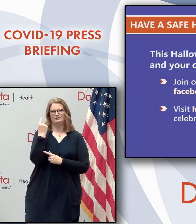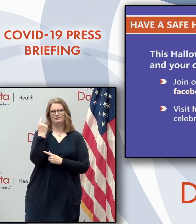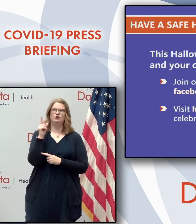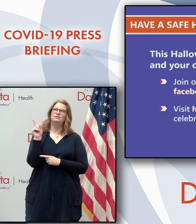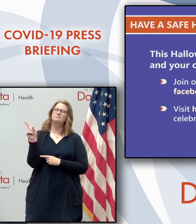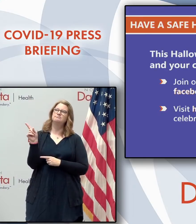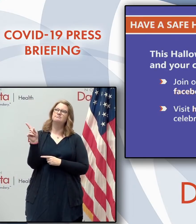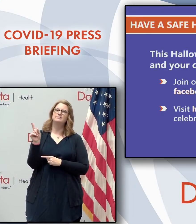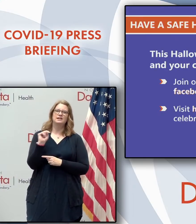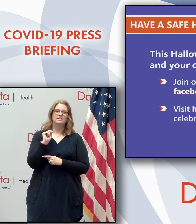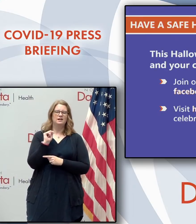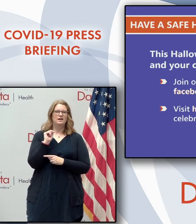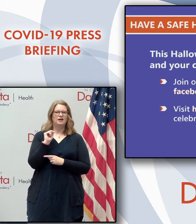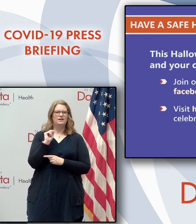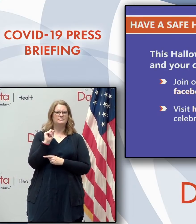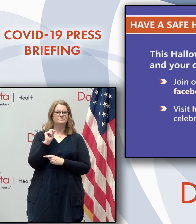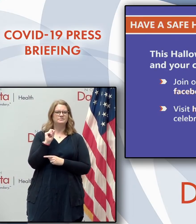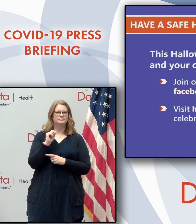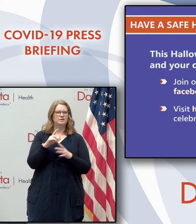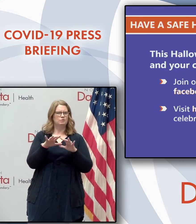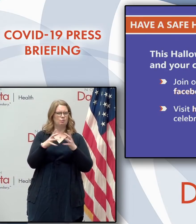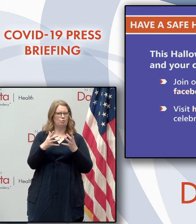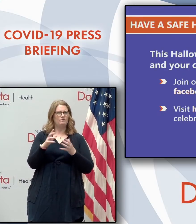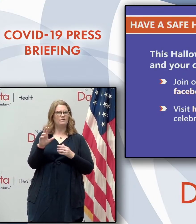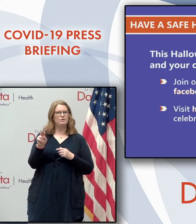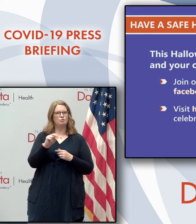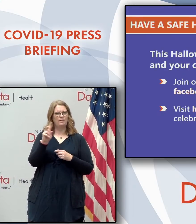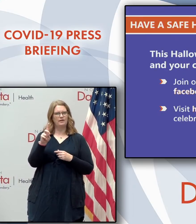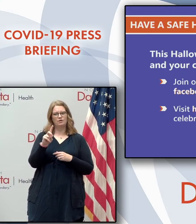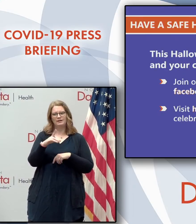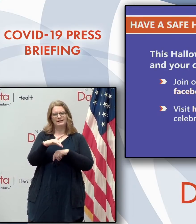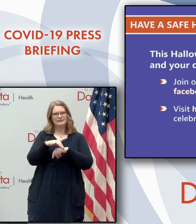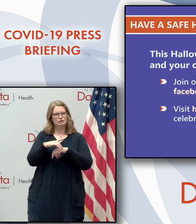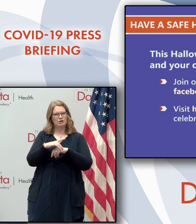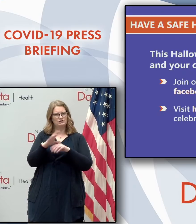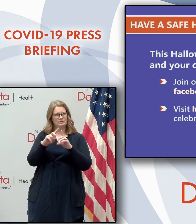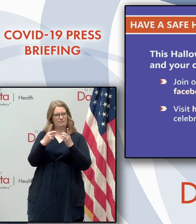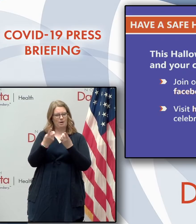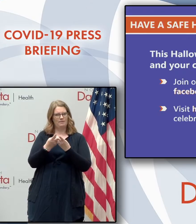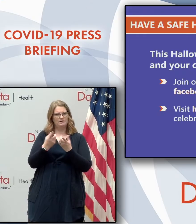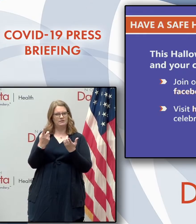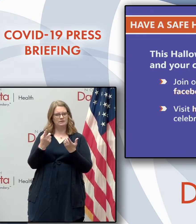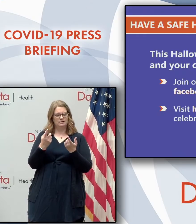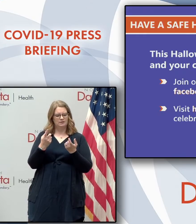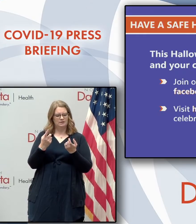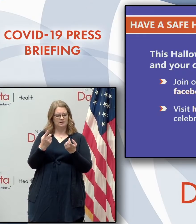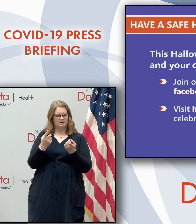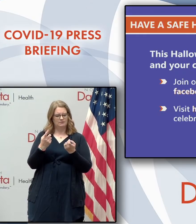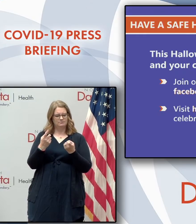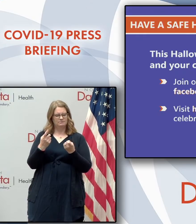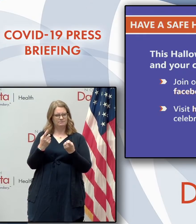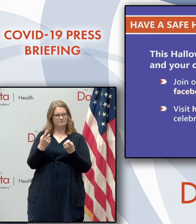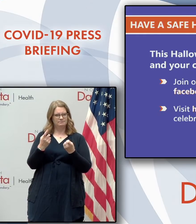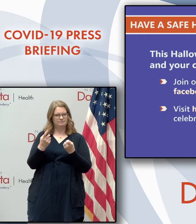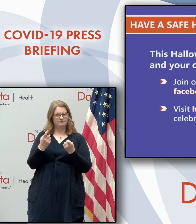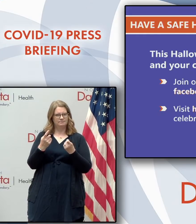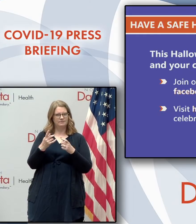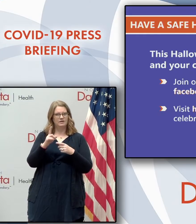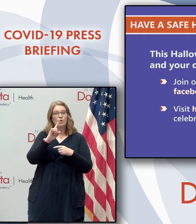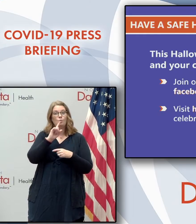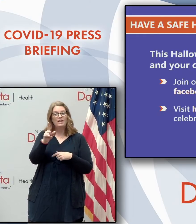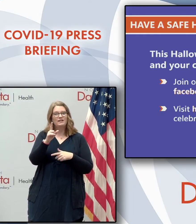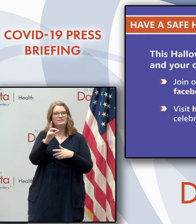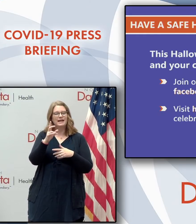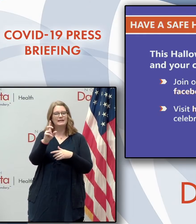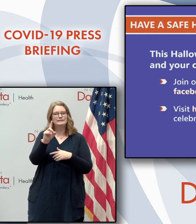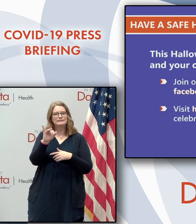conjunction with our group from the North Dakota Geology Department, where we had a lot of real dinosaur